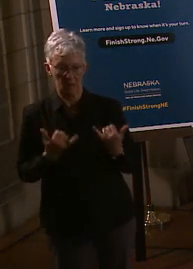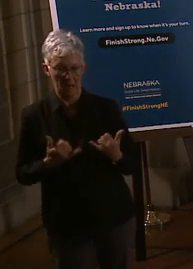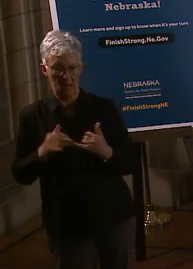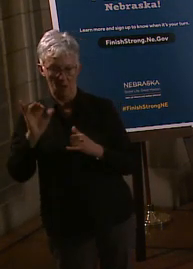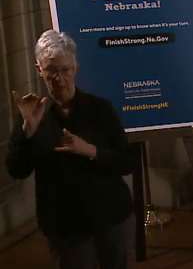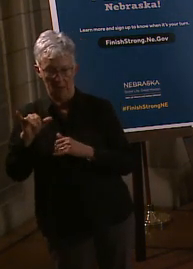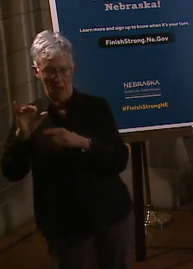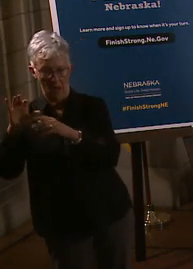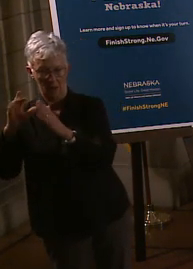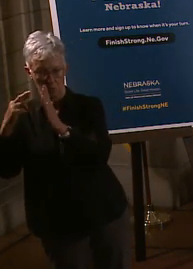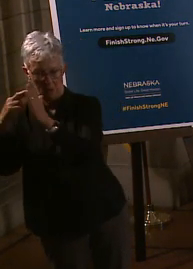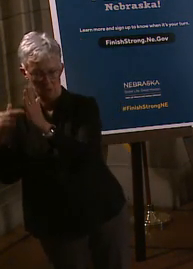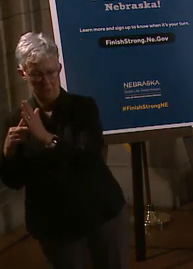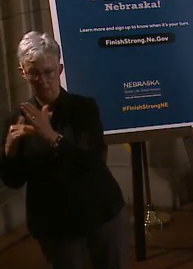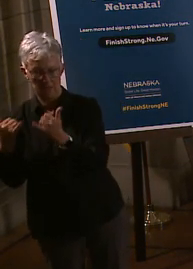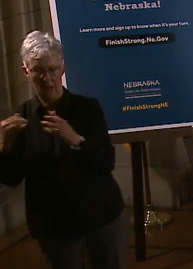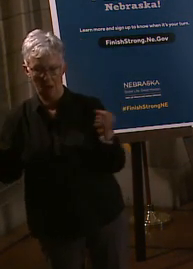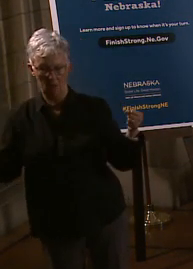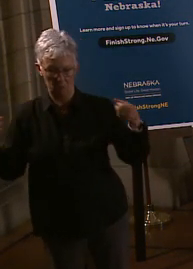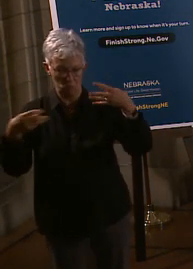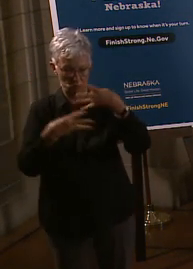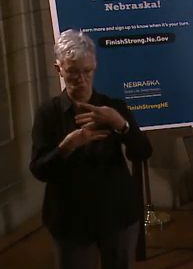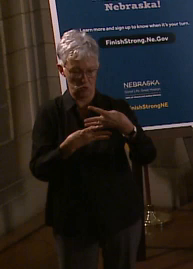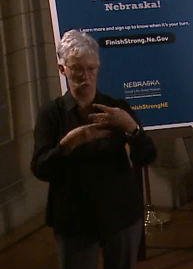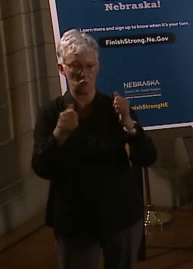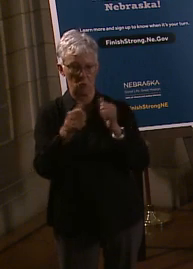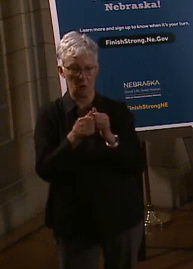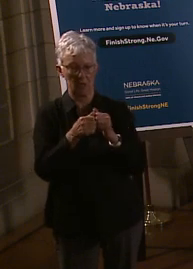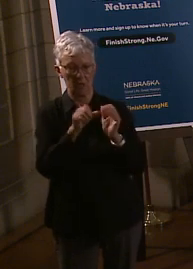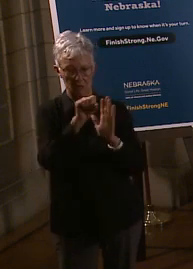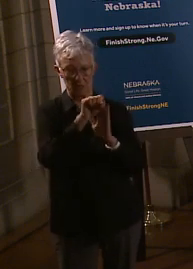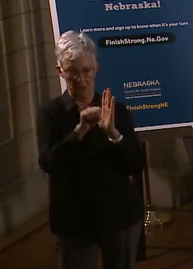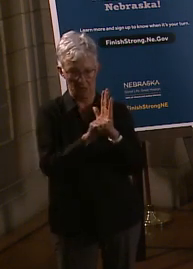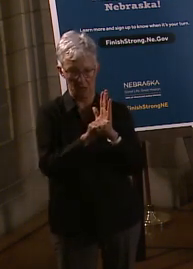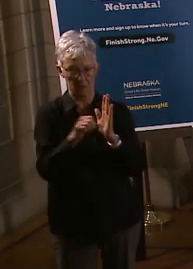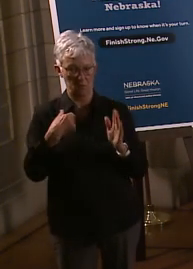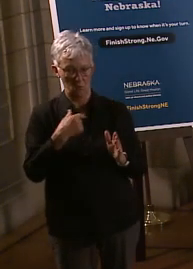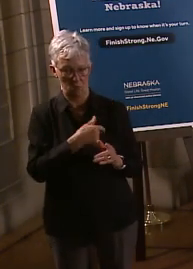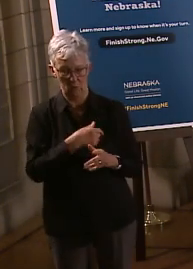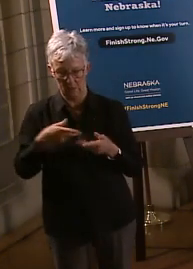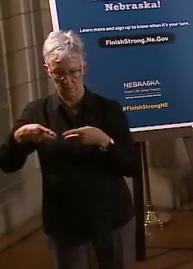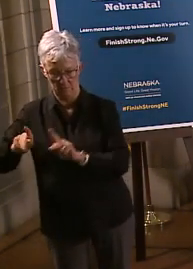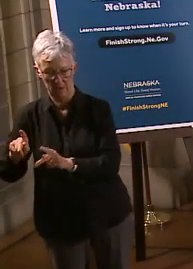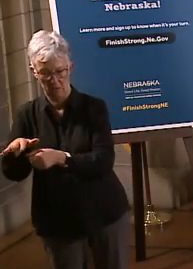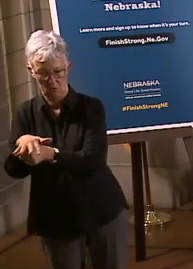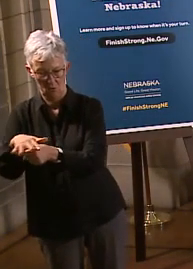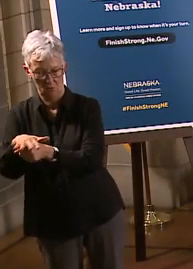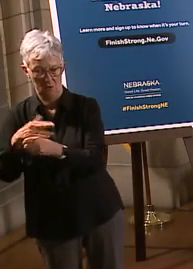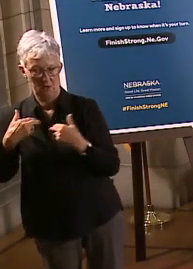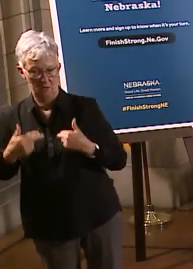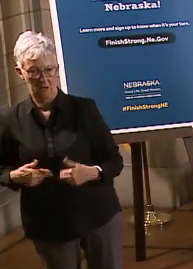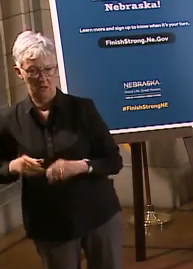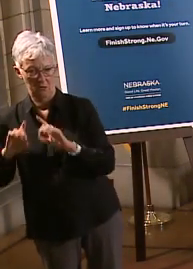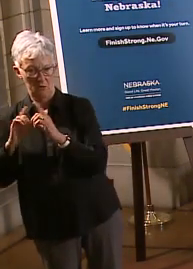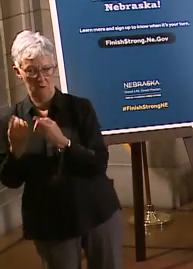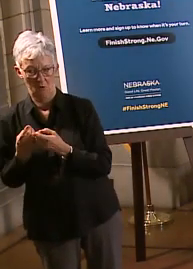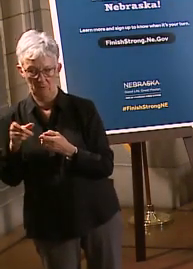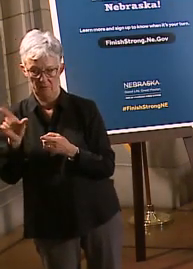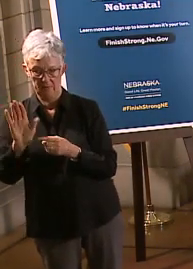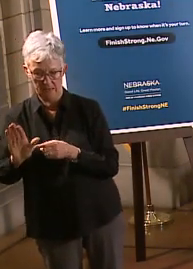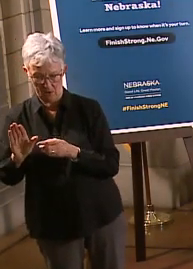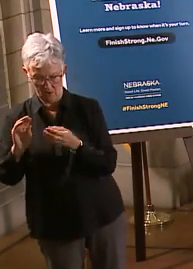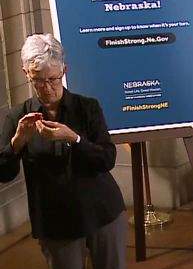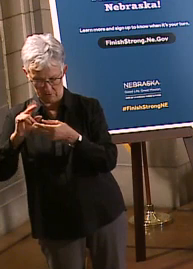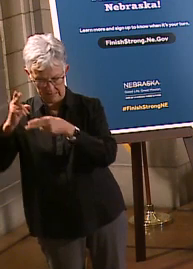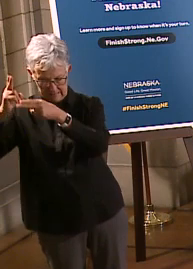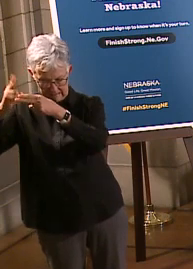We have been sharing the state registrations with the local public health departments, and they have been sharing their registrations with the state. So don't